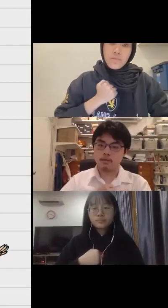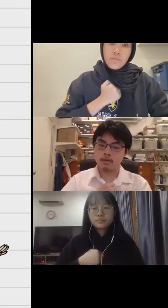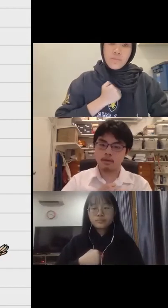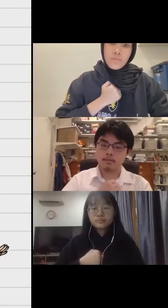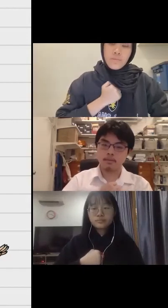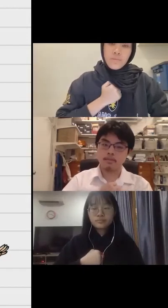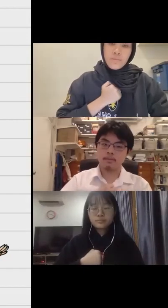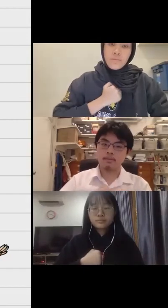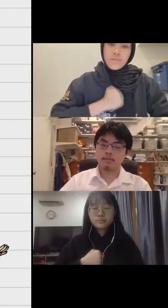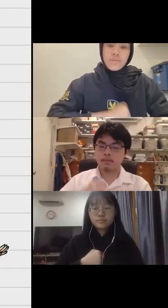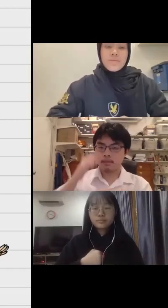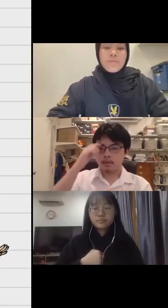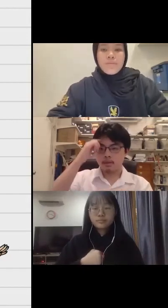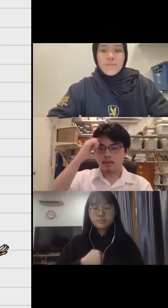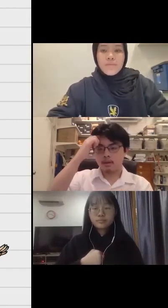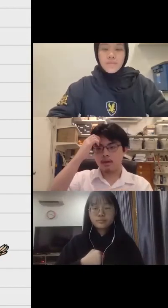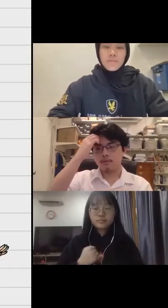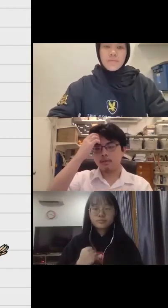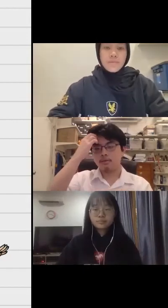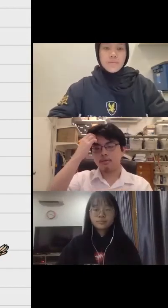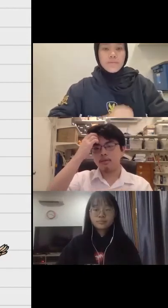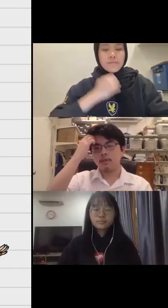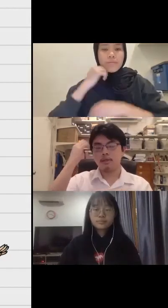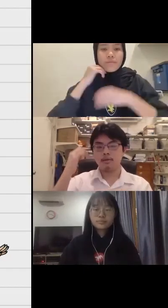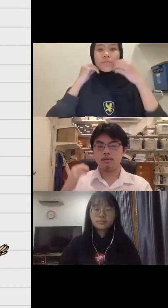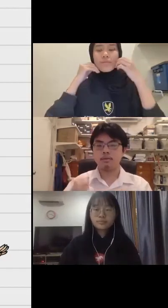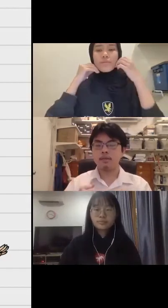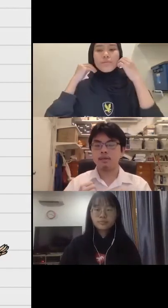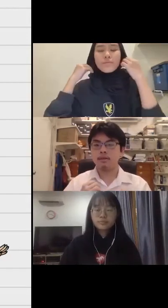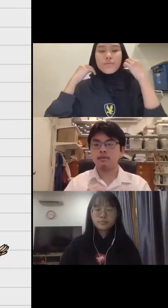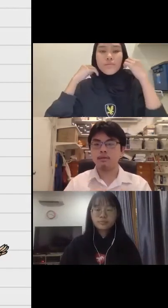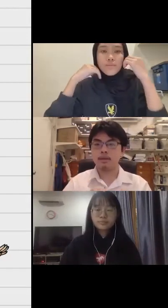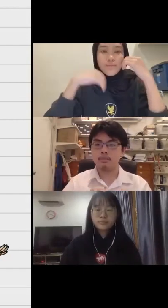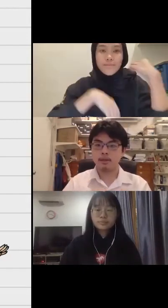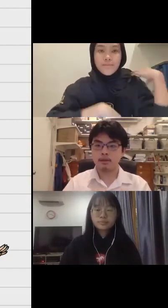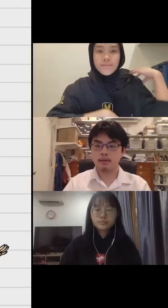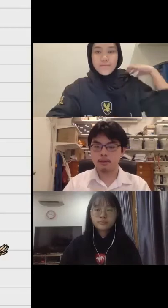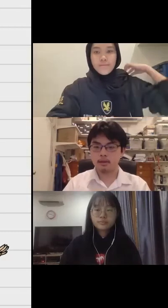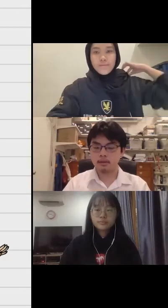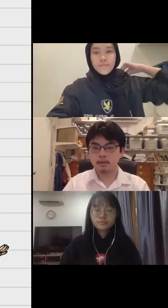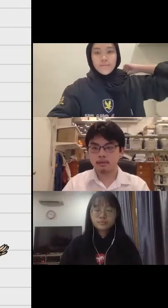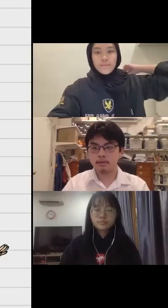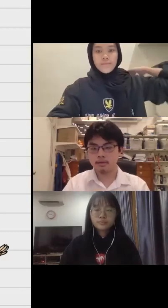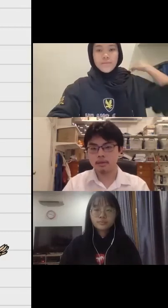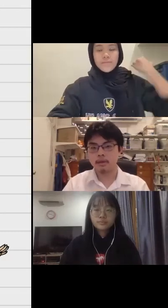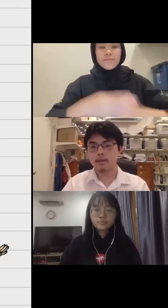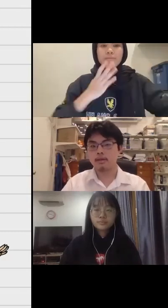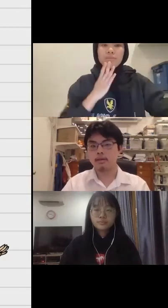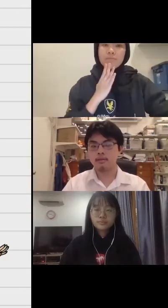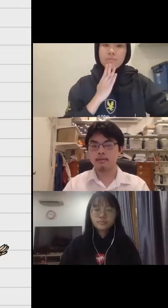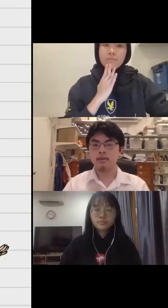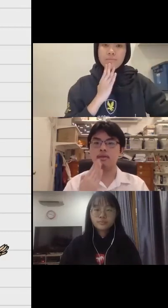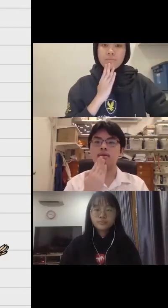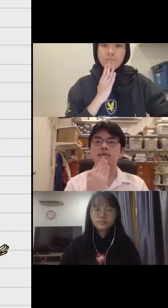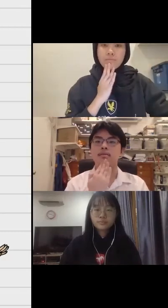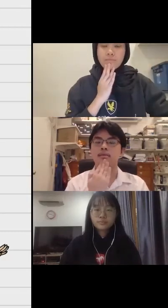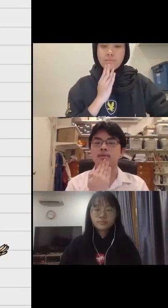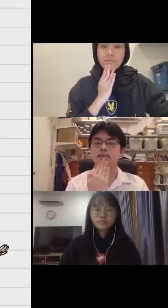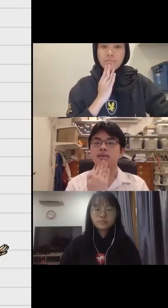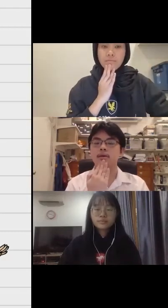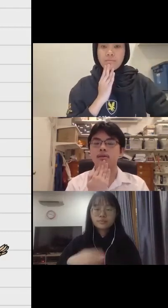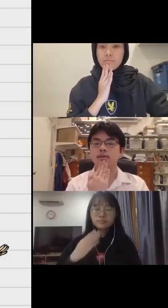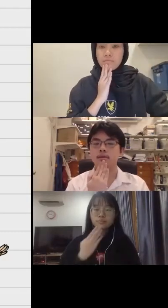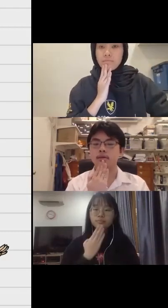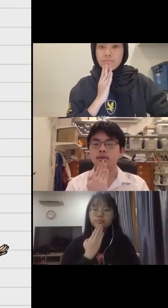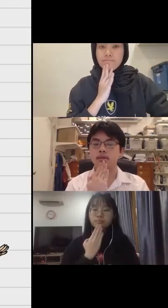And to say you're welcome, after someone says thank you, you basically do the same thing that you would do if you're saying thank